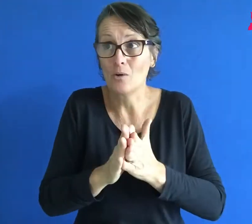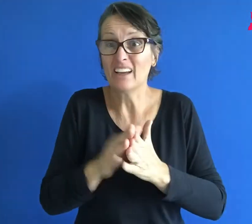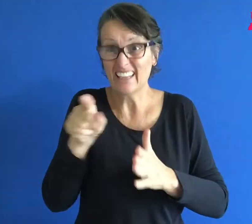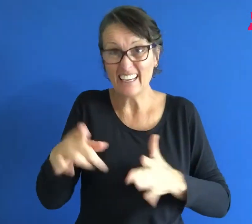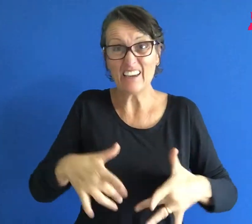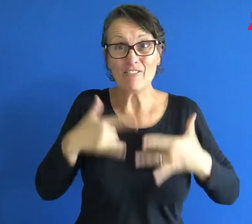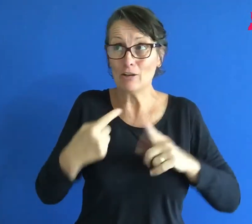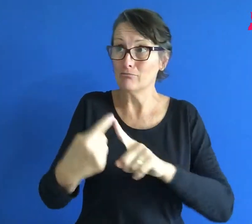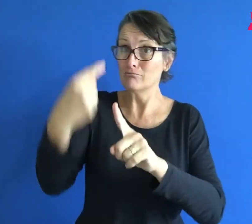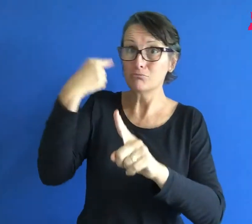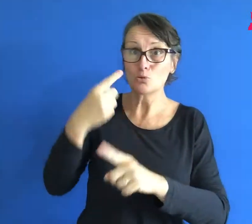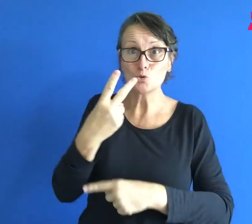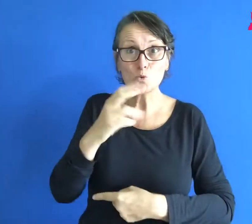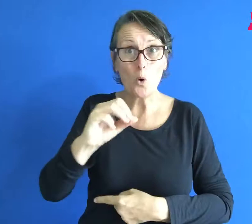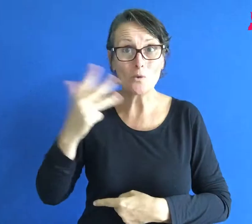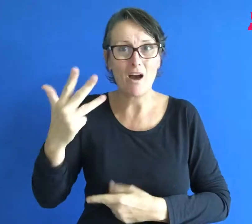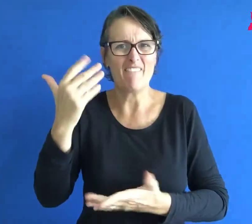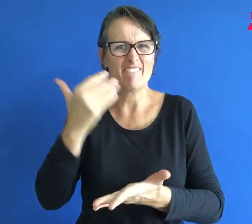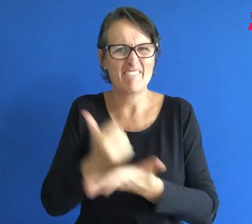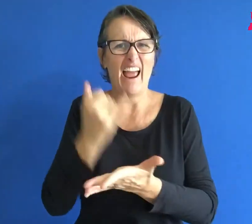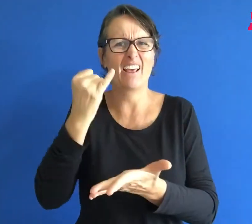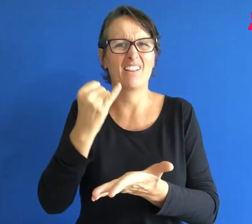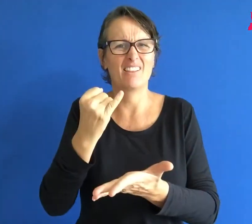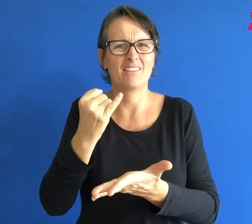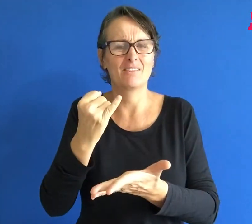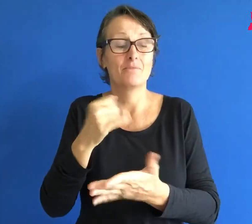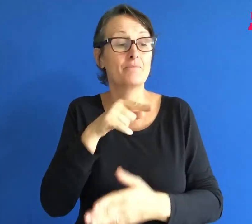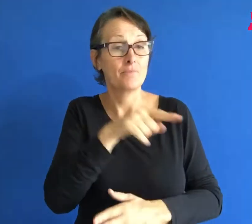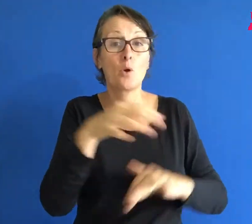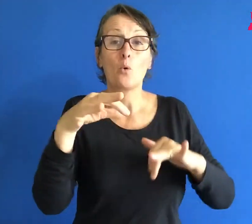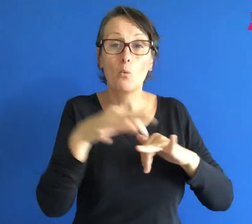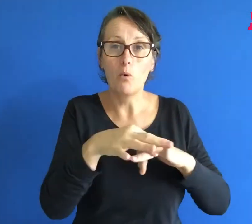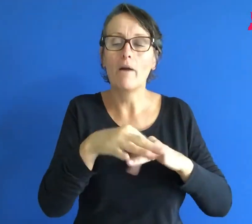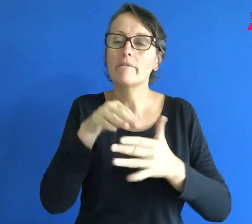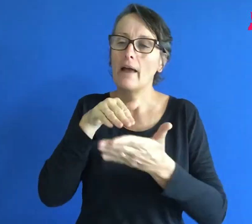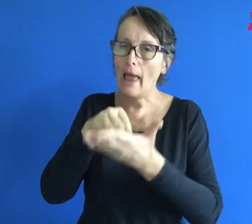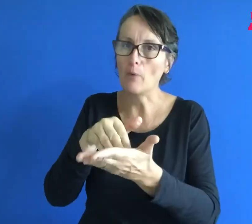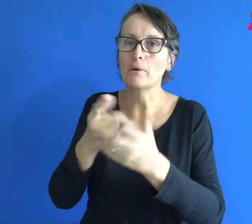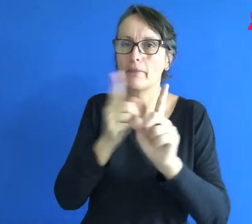2009. And then, with Tanya's support, Cliff told his boss what he needed to